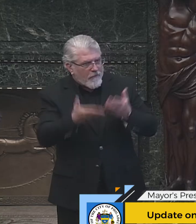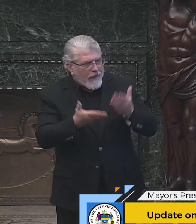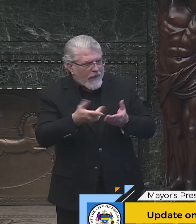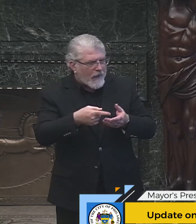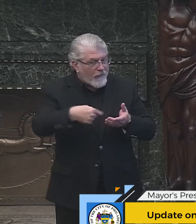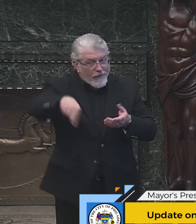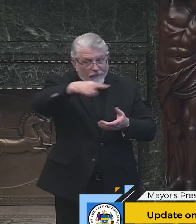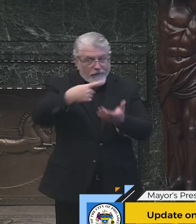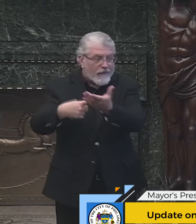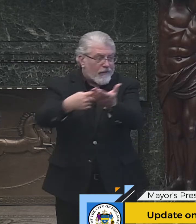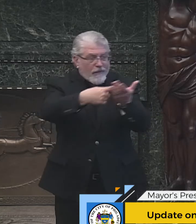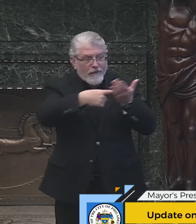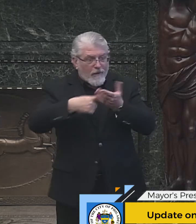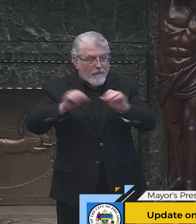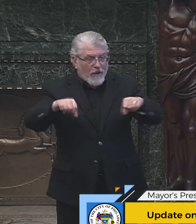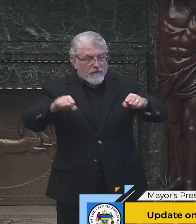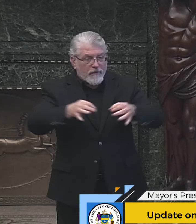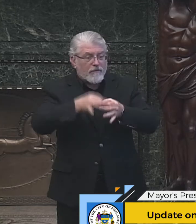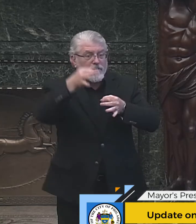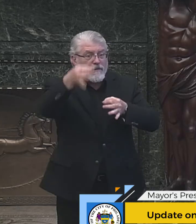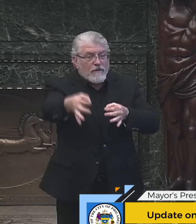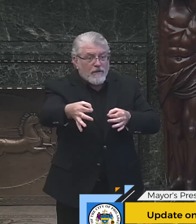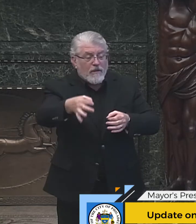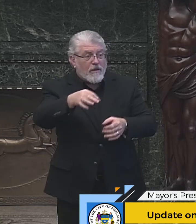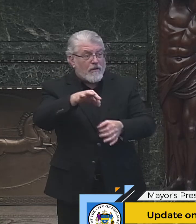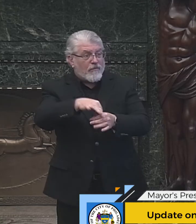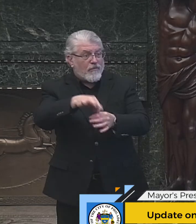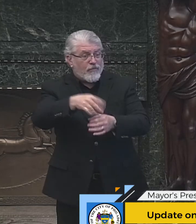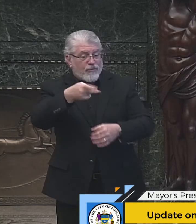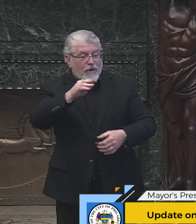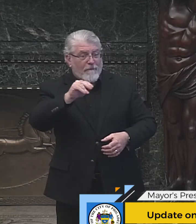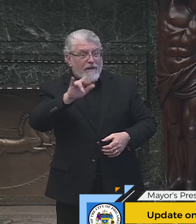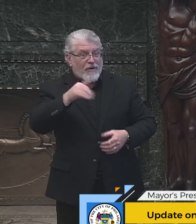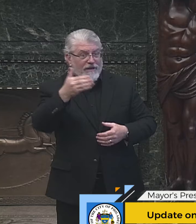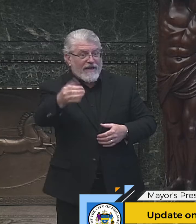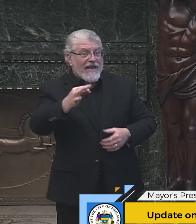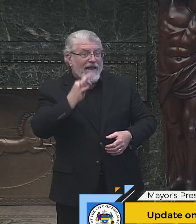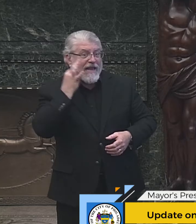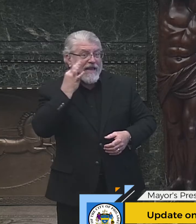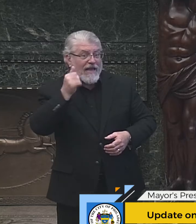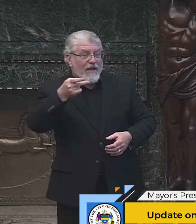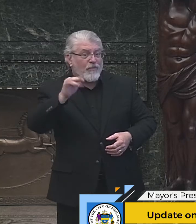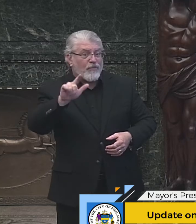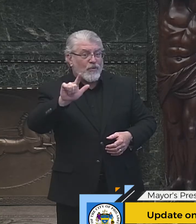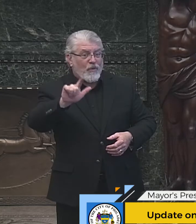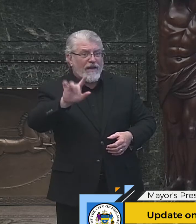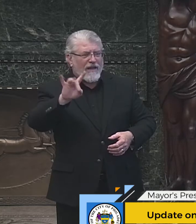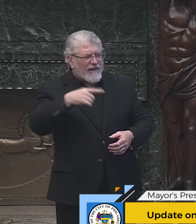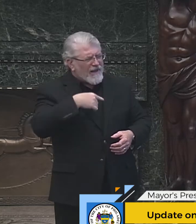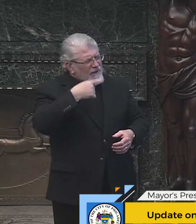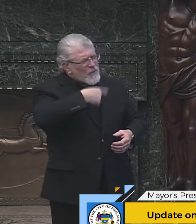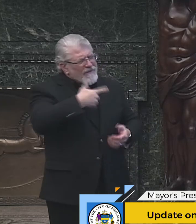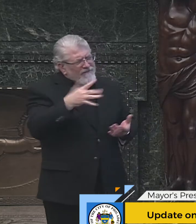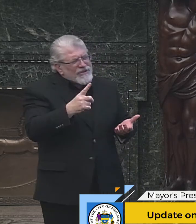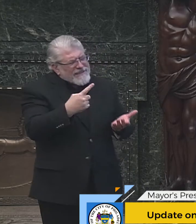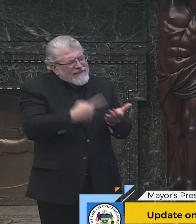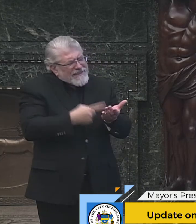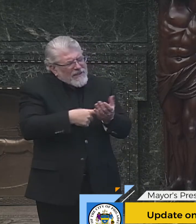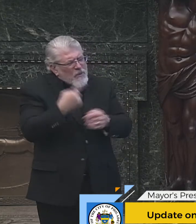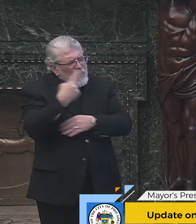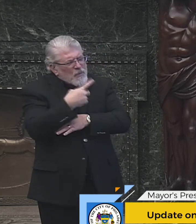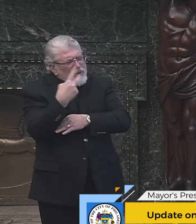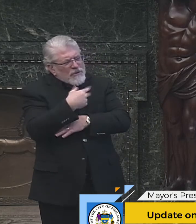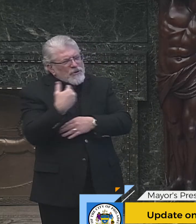light of all this? So as we covered, I think a day or two ago, both the surrounding counties and our city commissioners